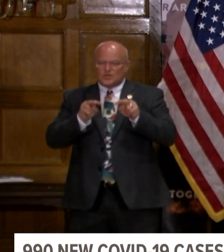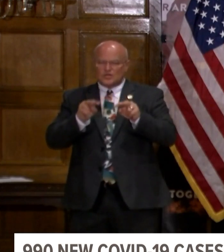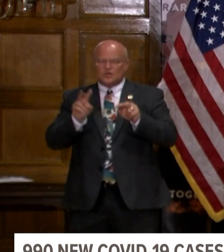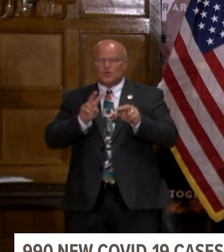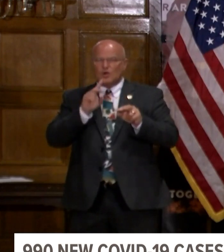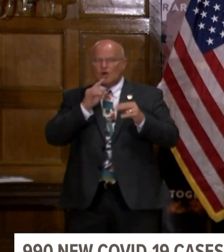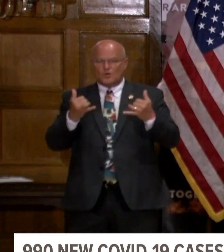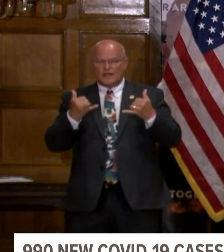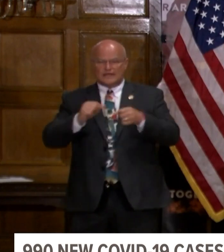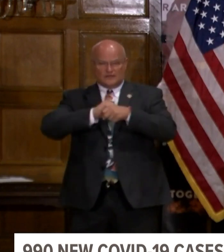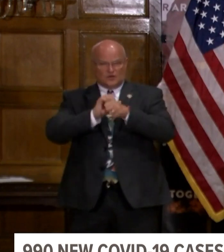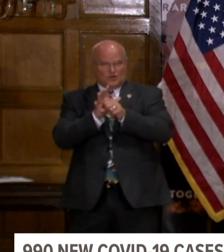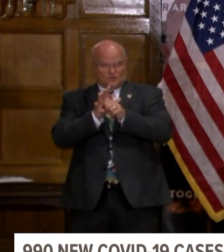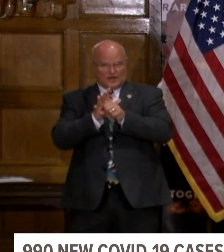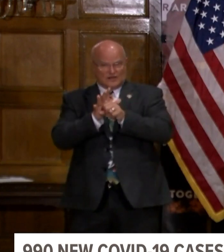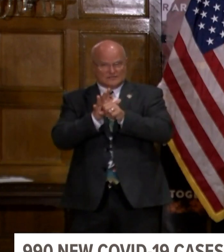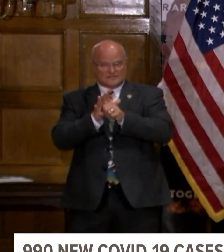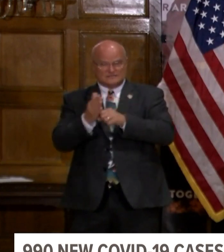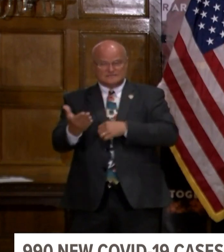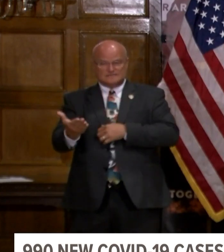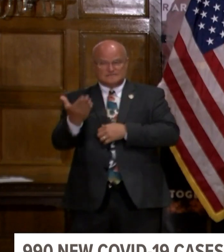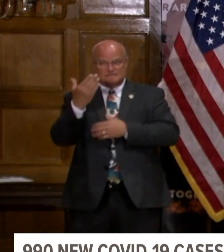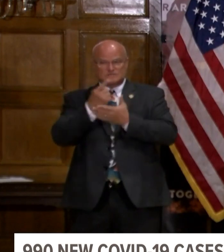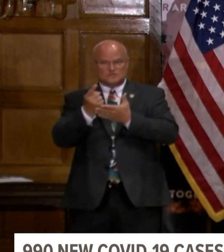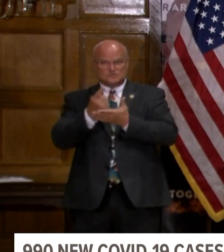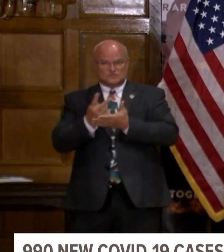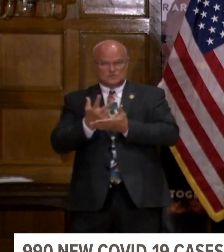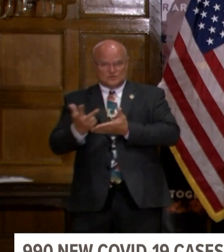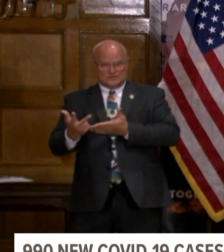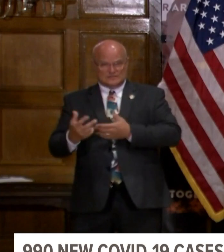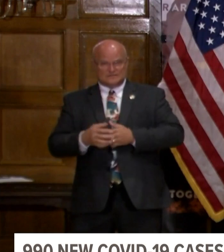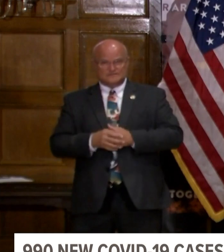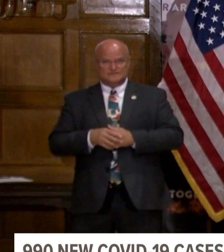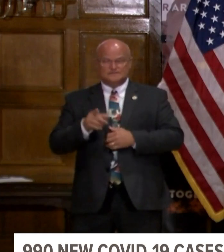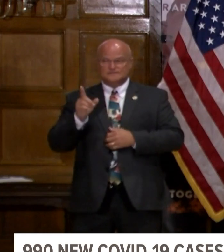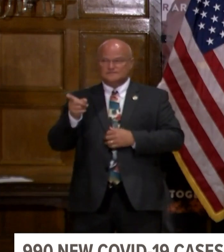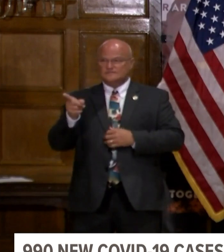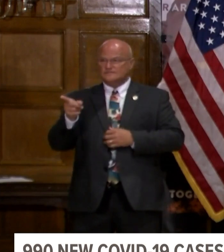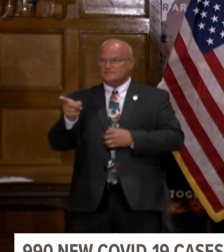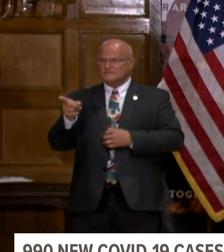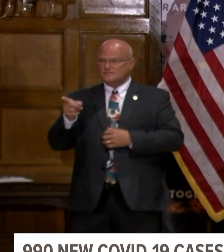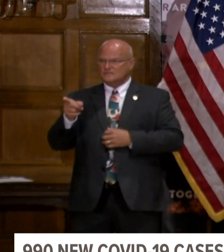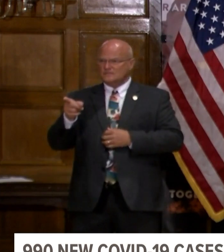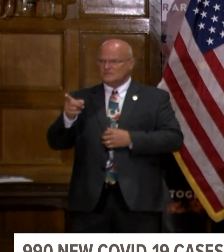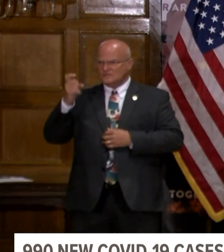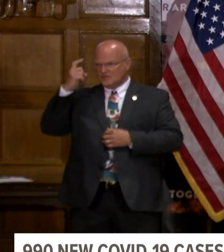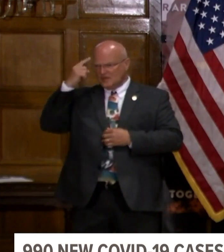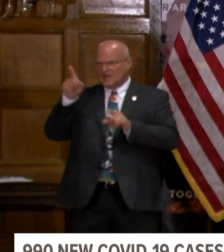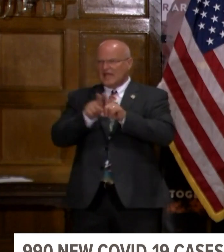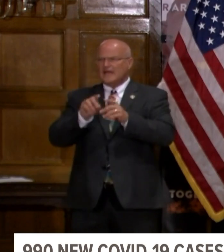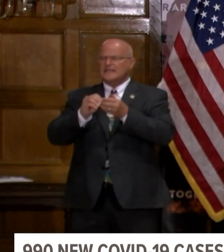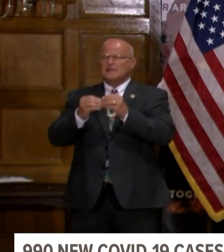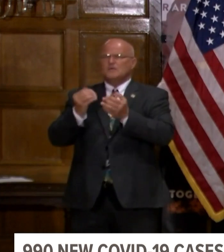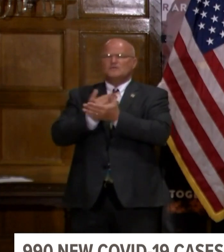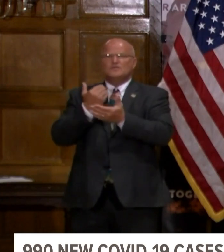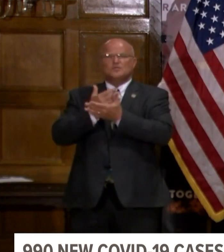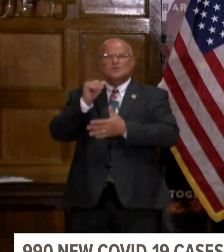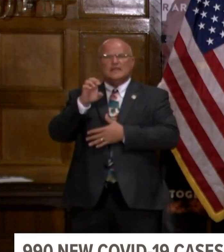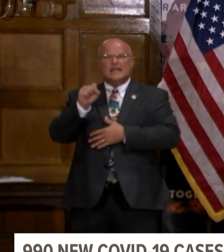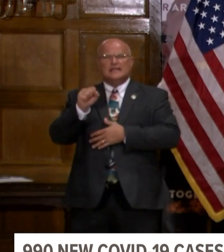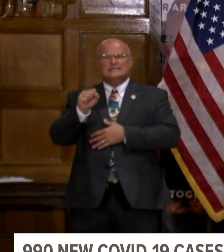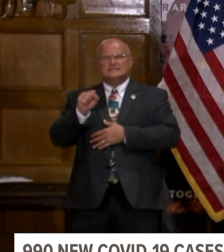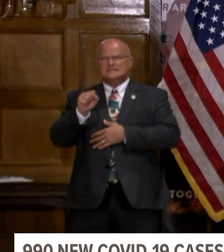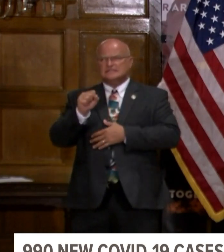in terms of the coronavirus in the coming weeks. Yes? As the number of new cases